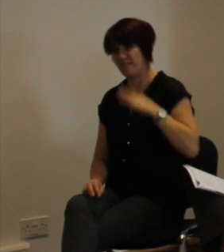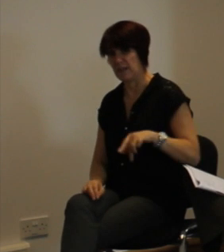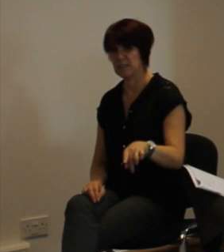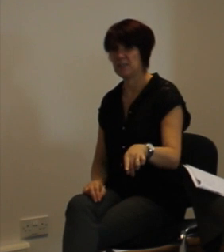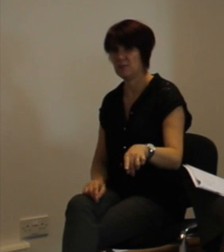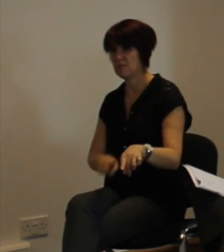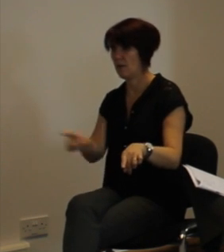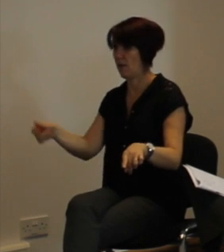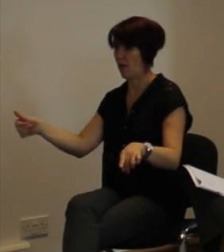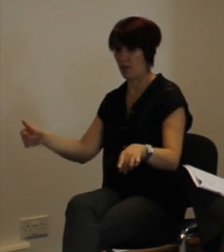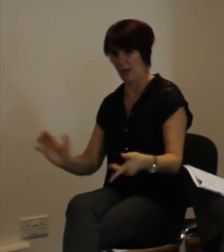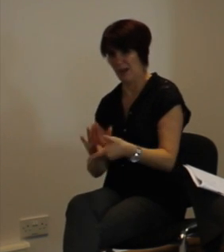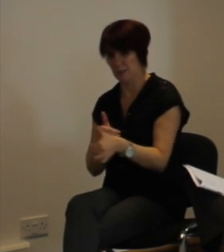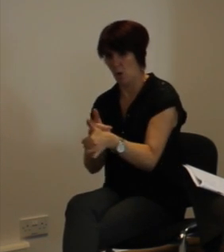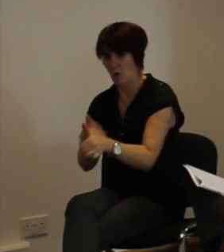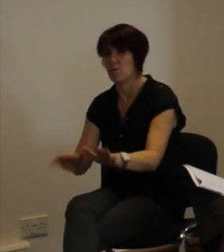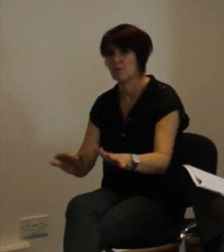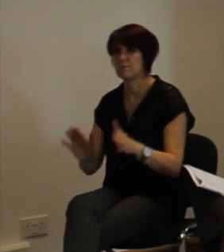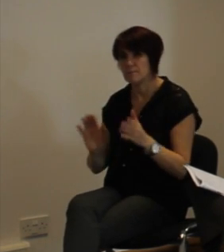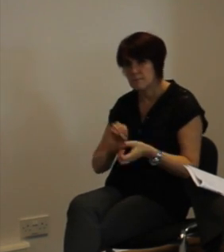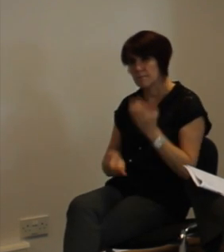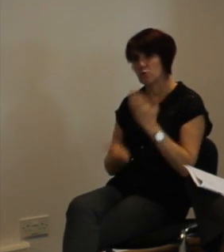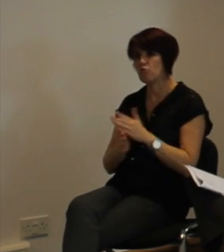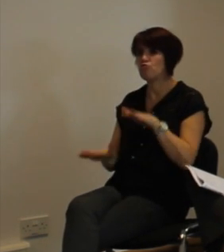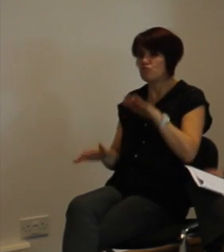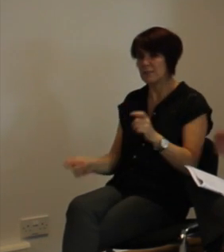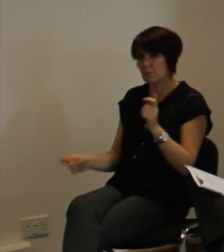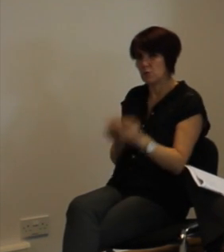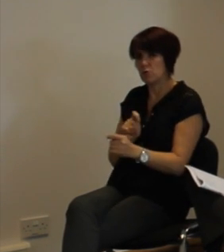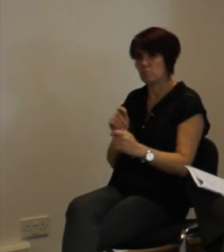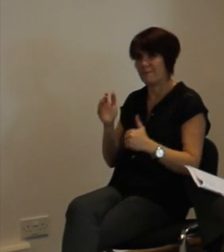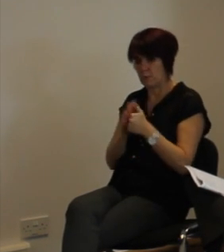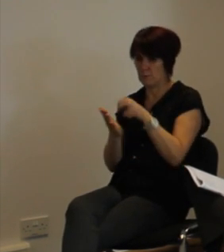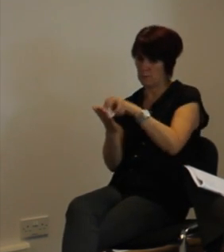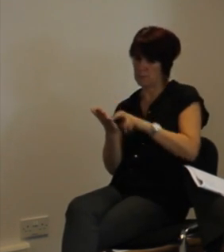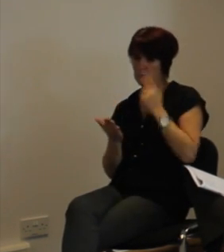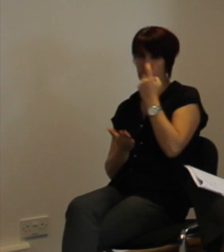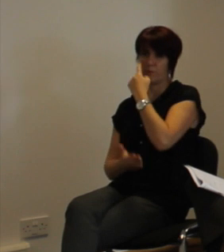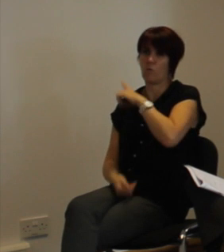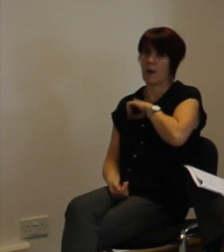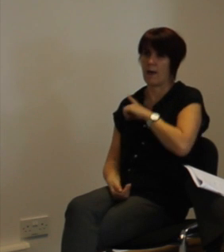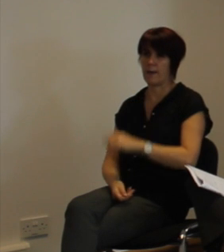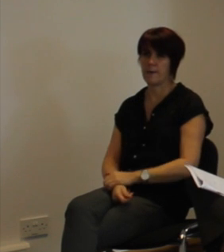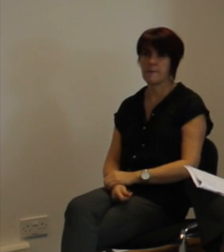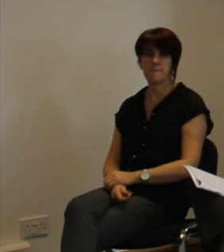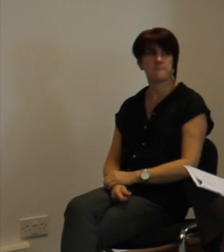cohort. So we must ensure that reasonable adjustments are fully justified.